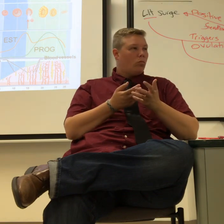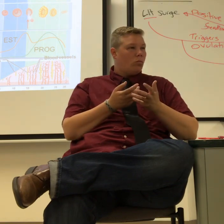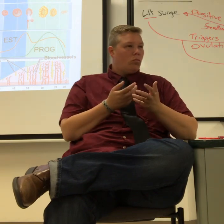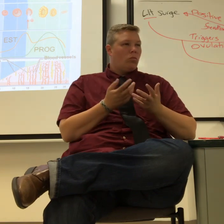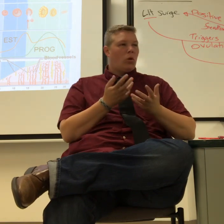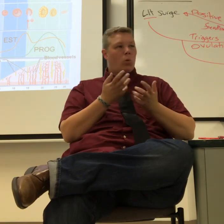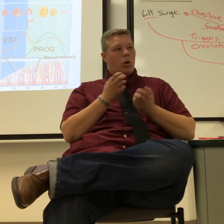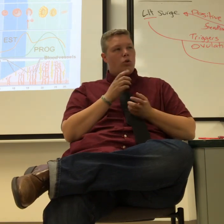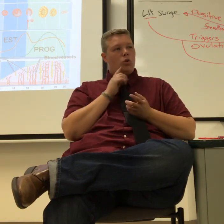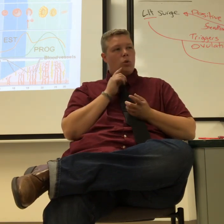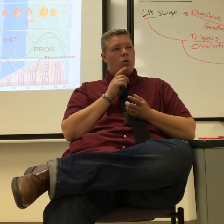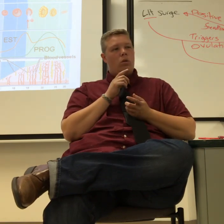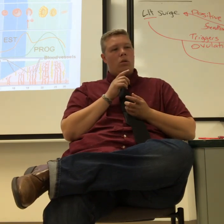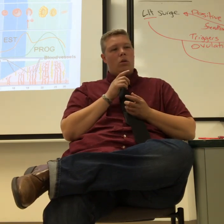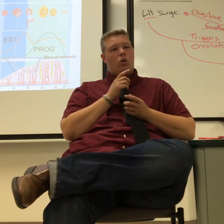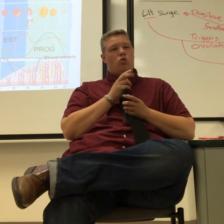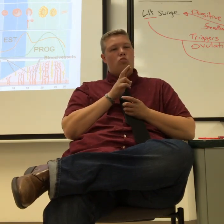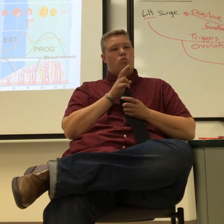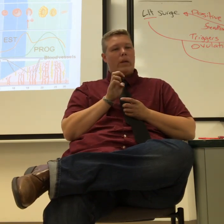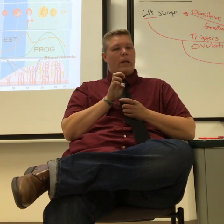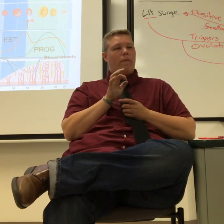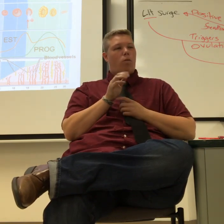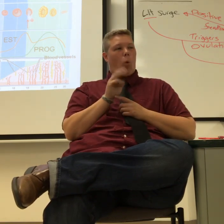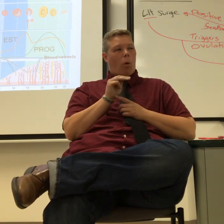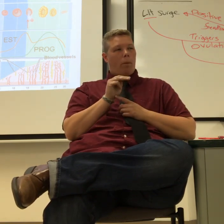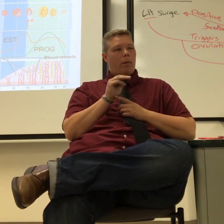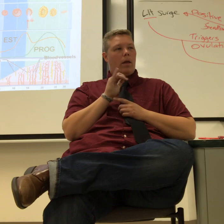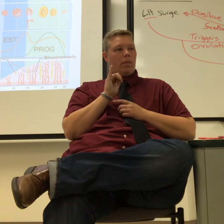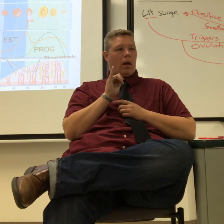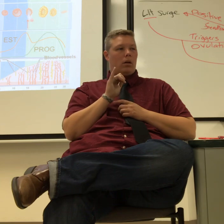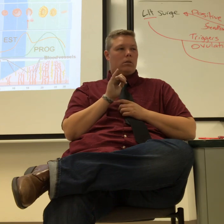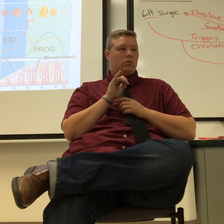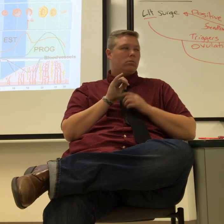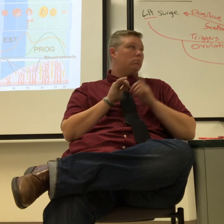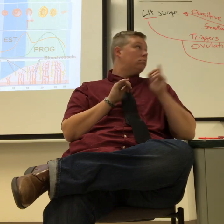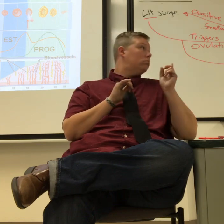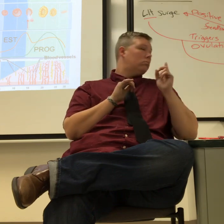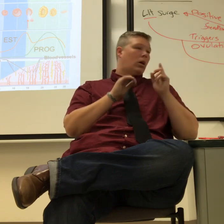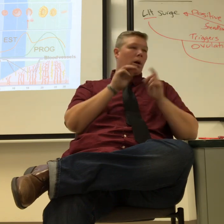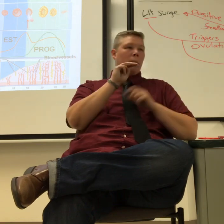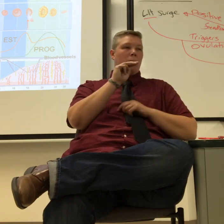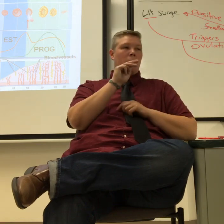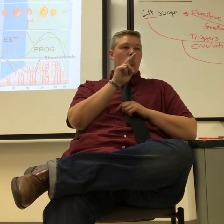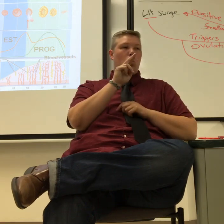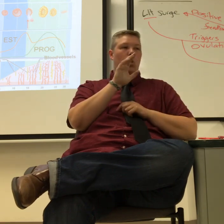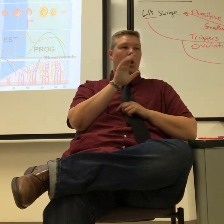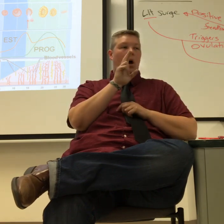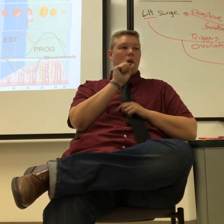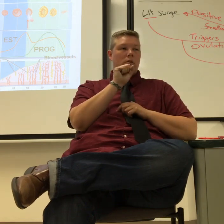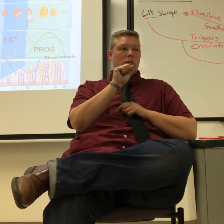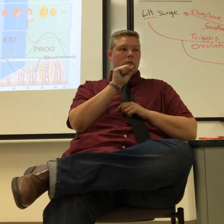mucus plug at cervix to keep additional sperm from entering.